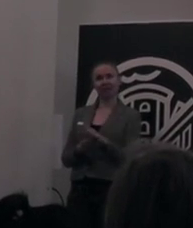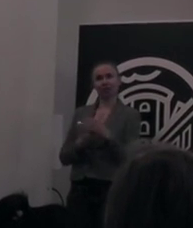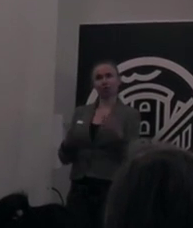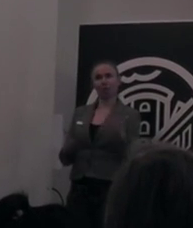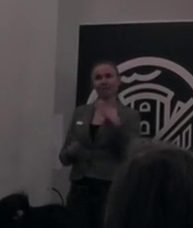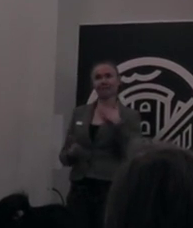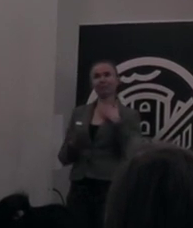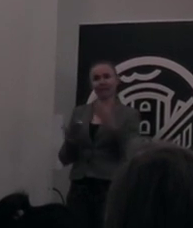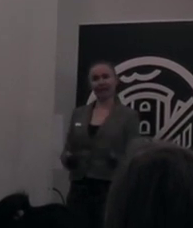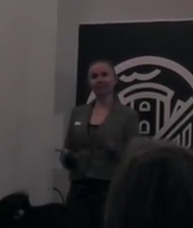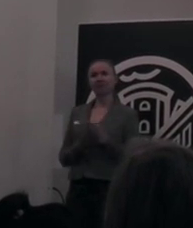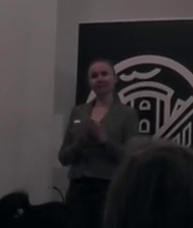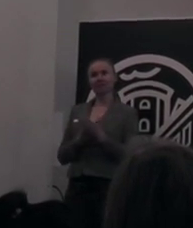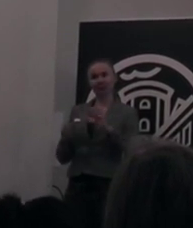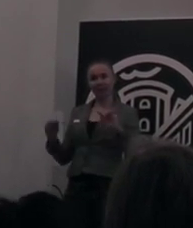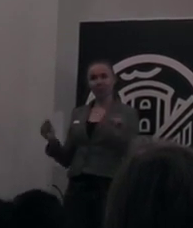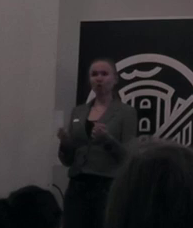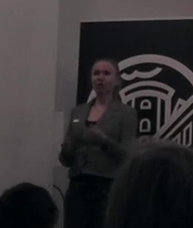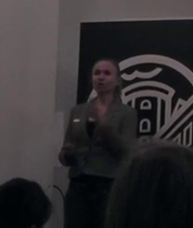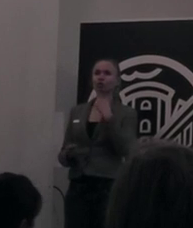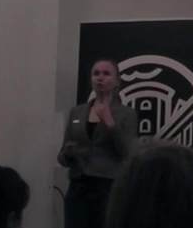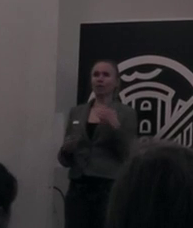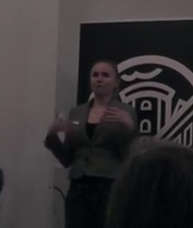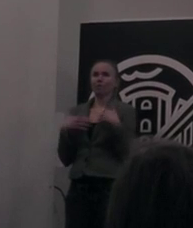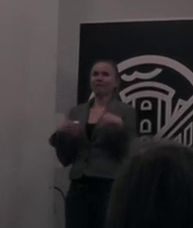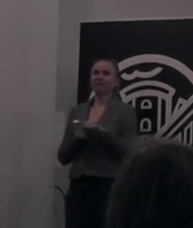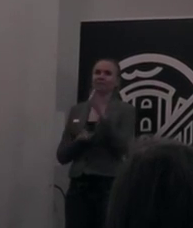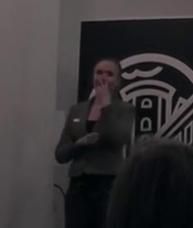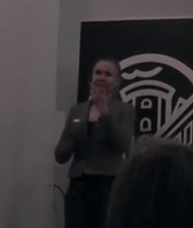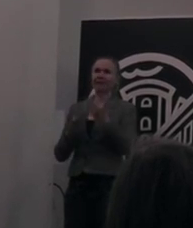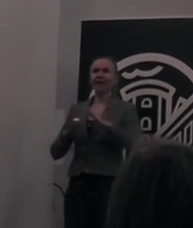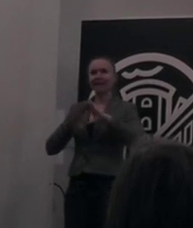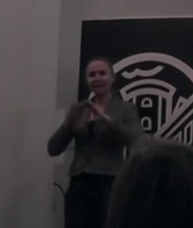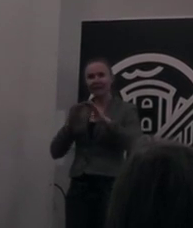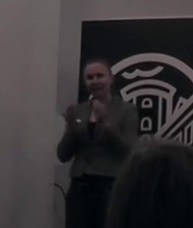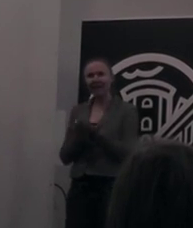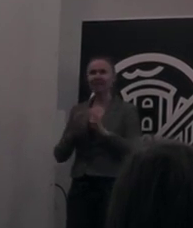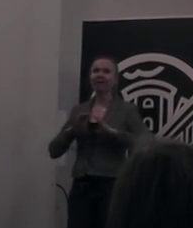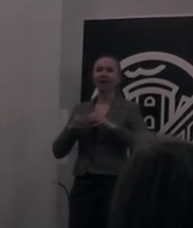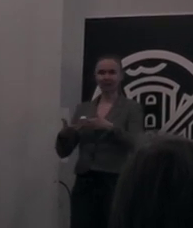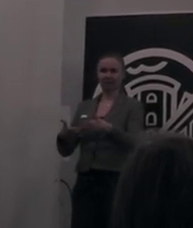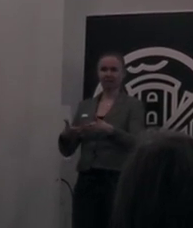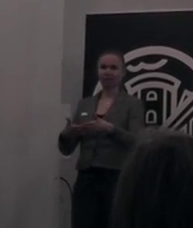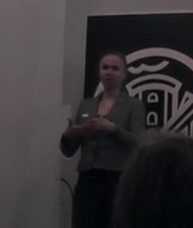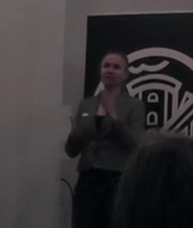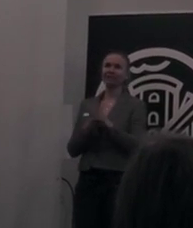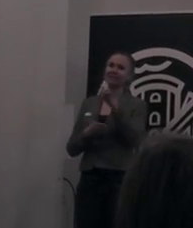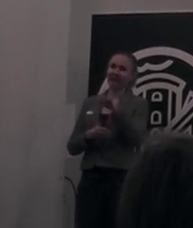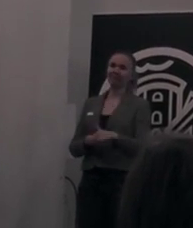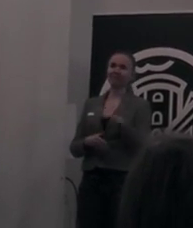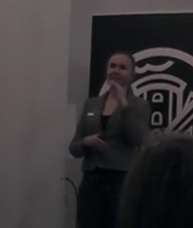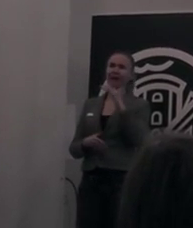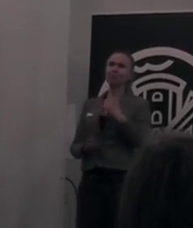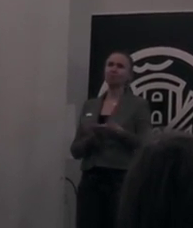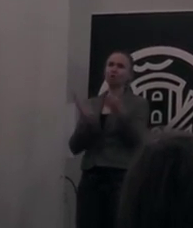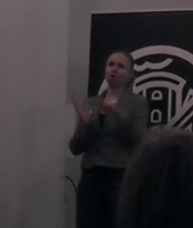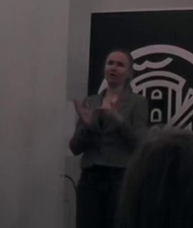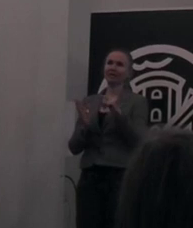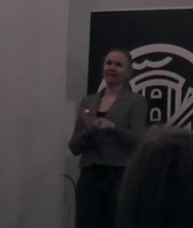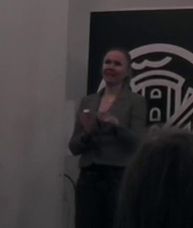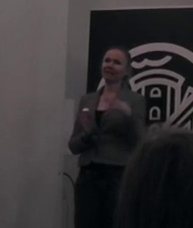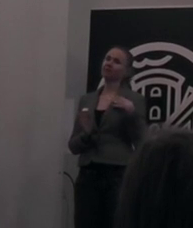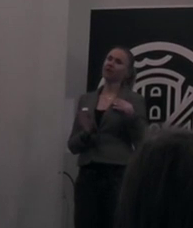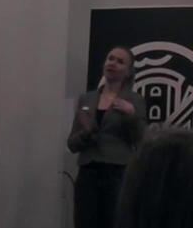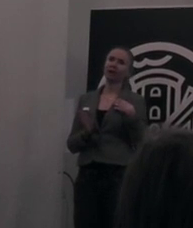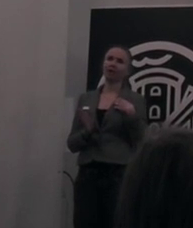out against xenophobia that we see going on throughout the world, that we would see. He would be speaking out against the fact that women are